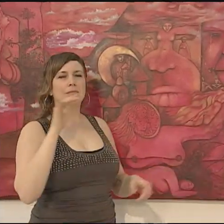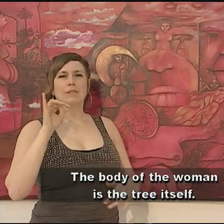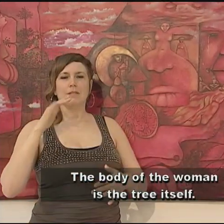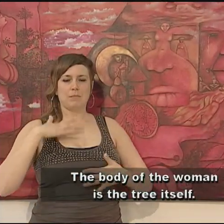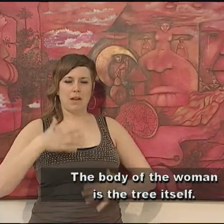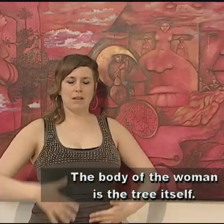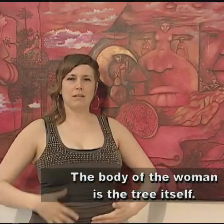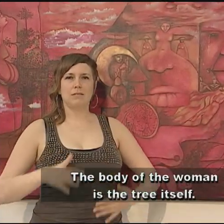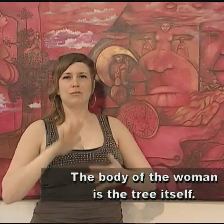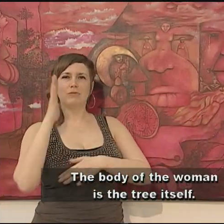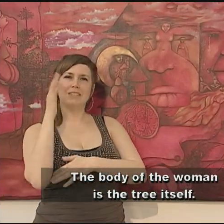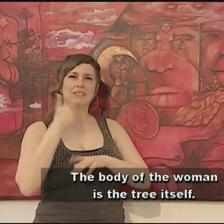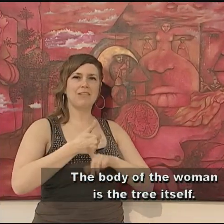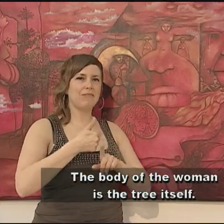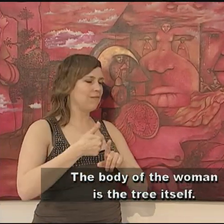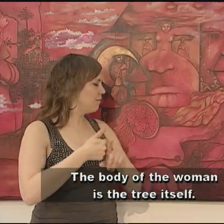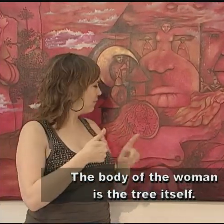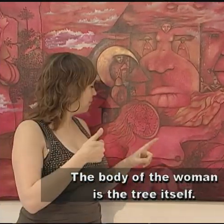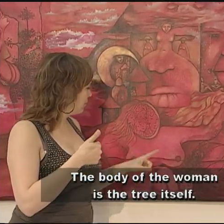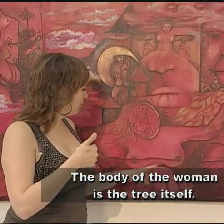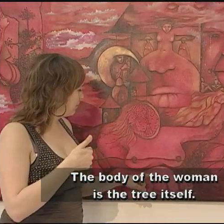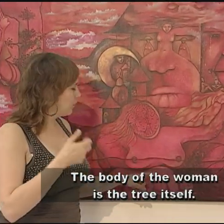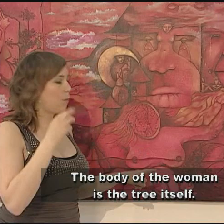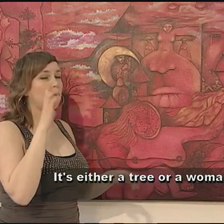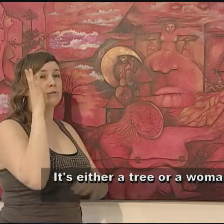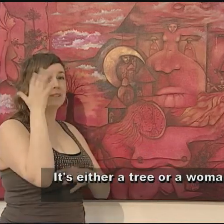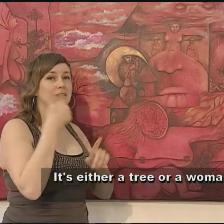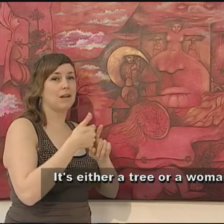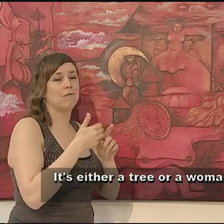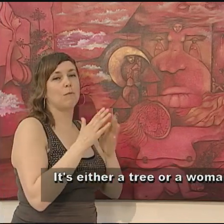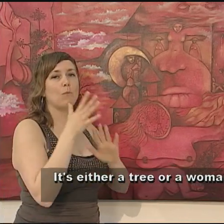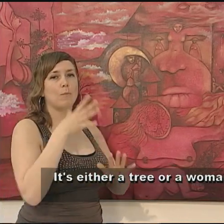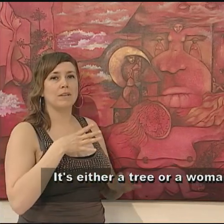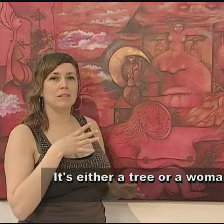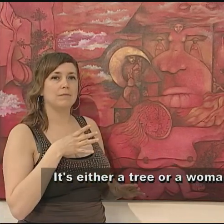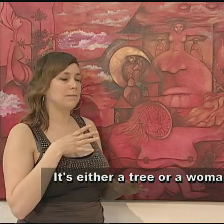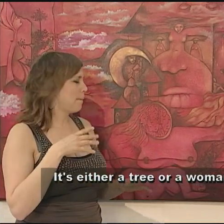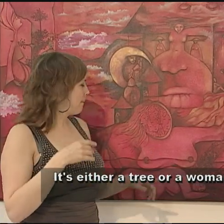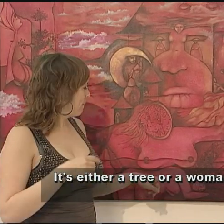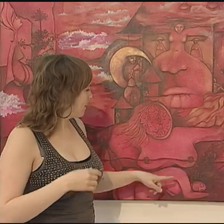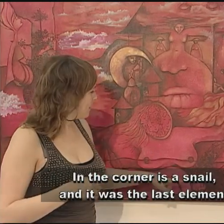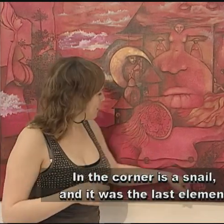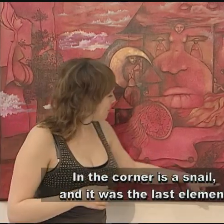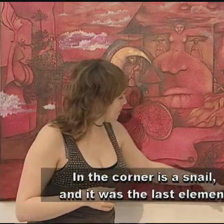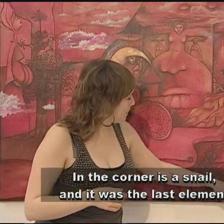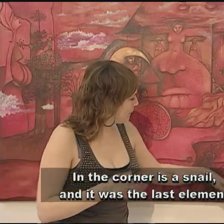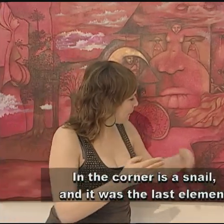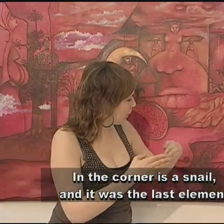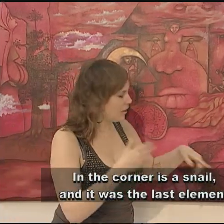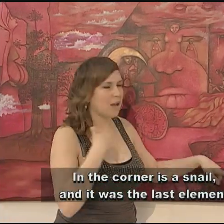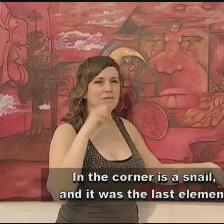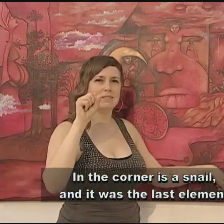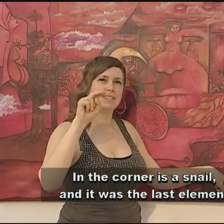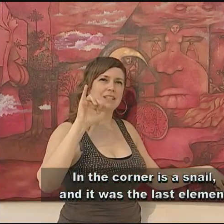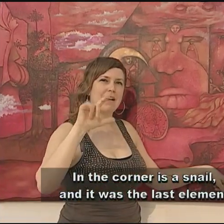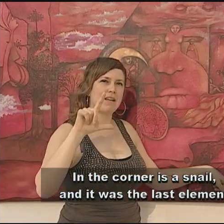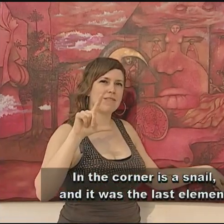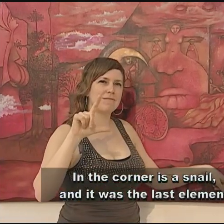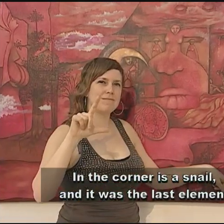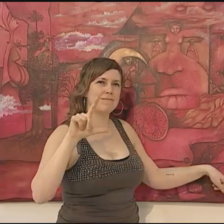concept. The body of the woman is the tree itself. It's either a tree or a woman. In the corner is a snail, and it was